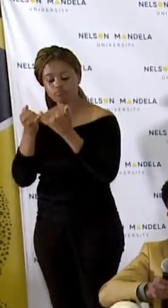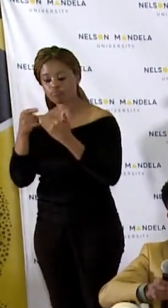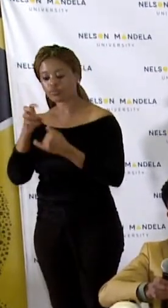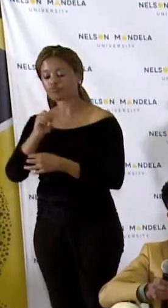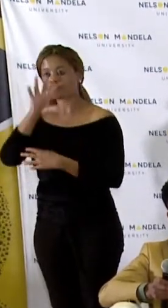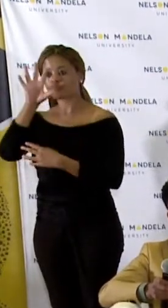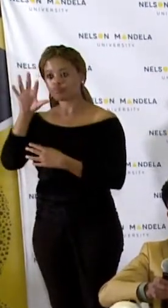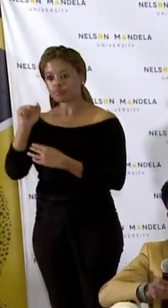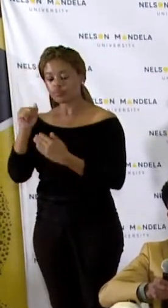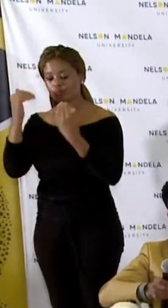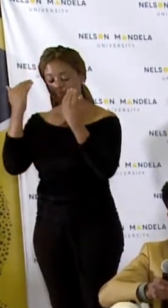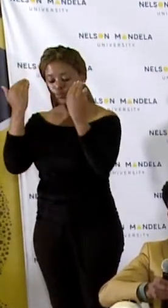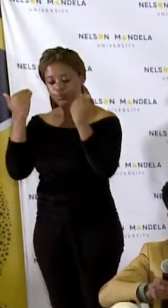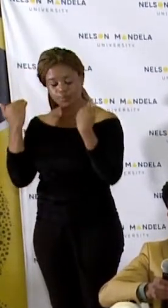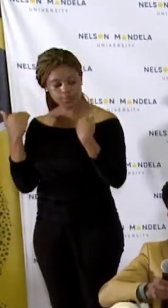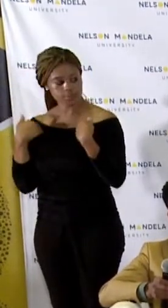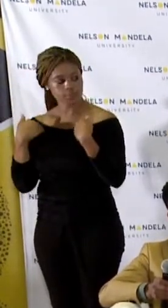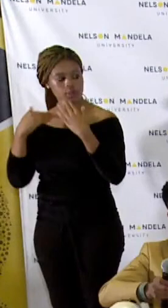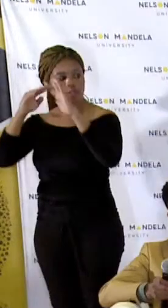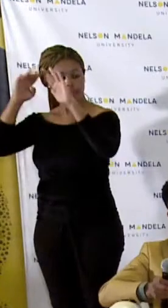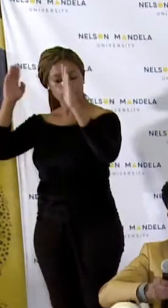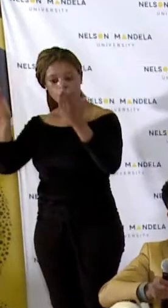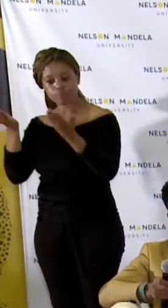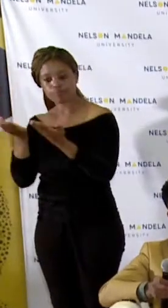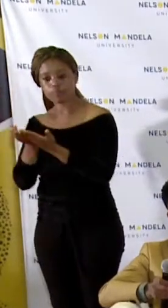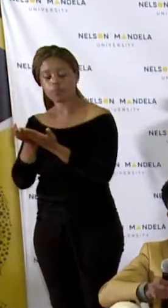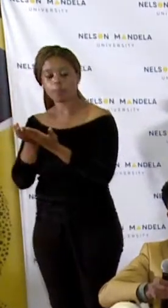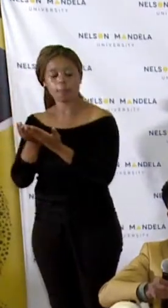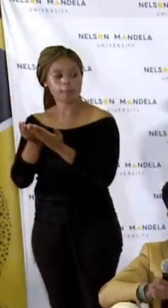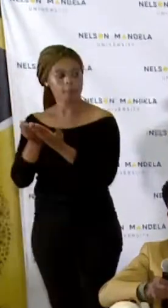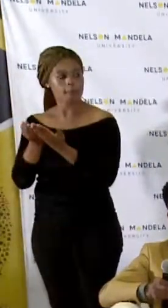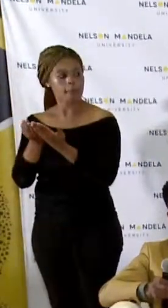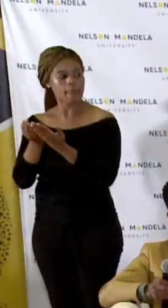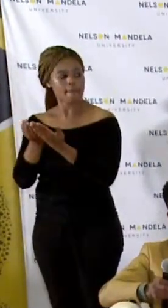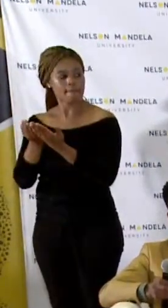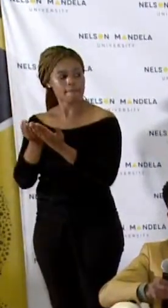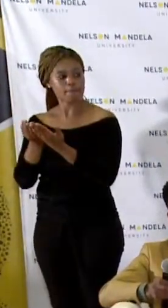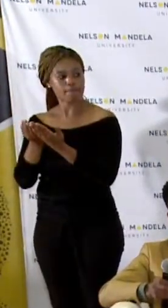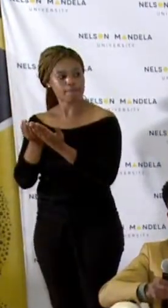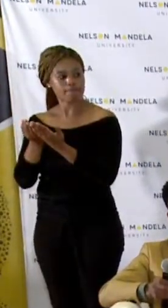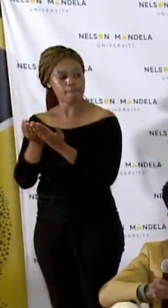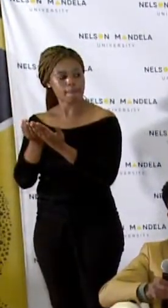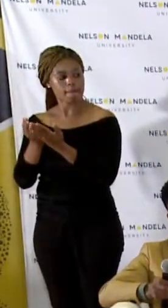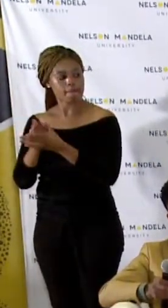African jurisdiction. They're global firms. They might be